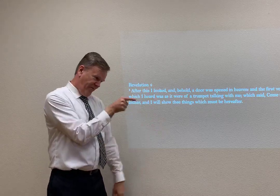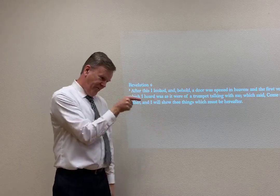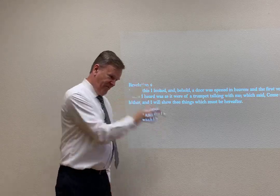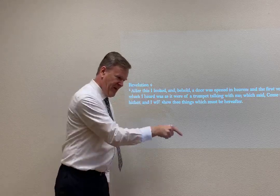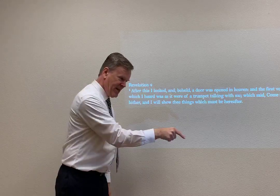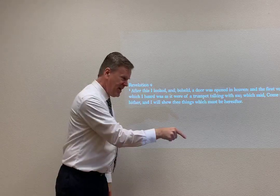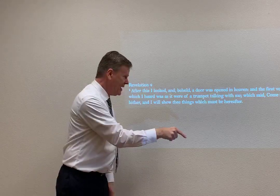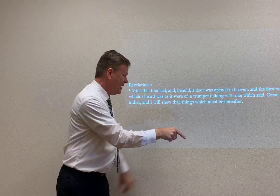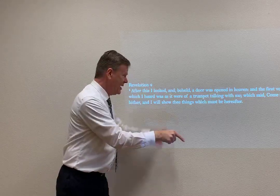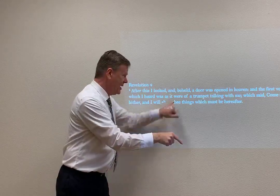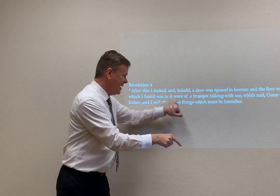show thee